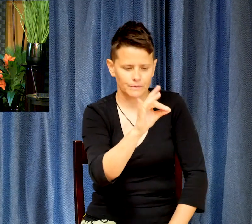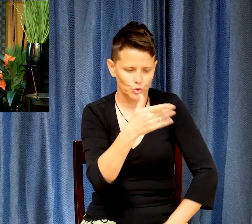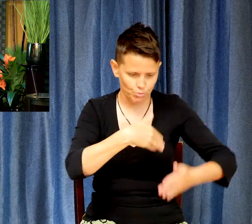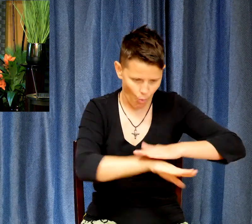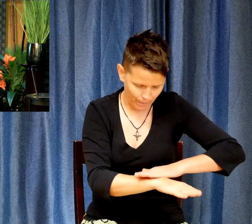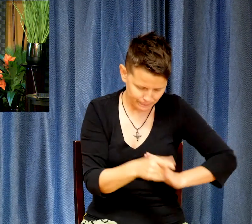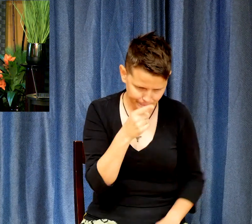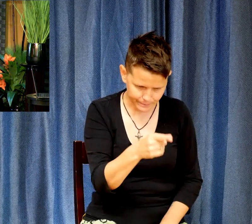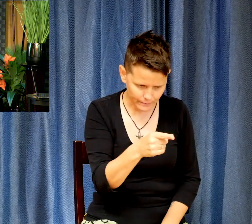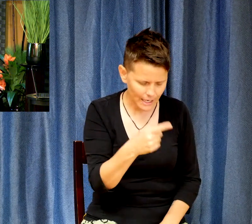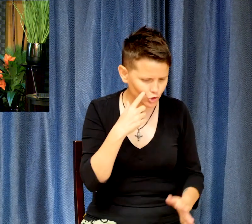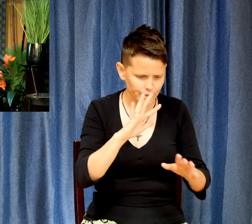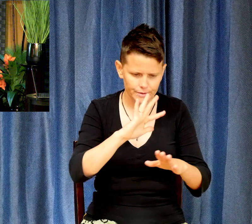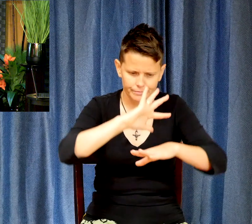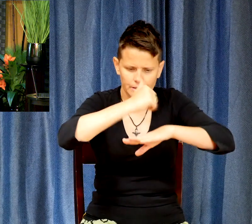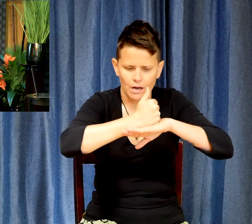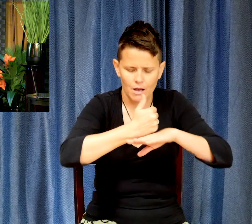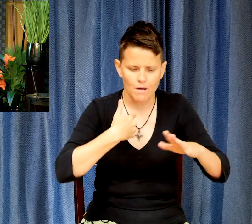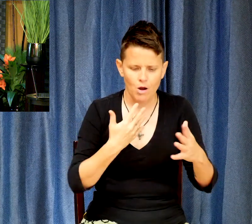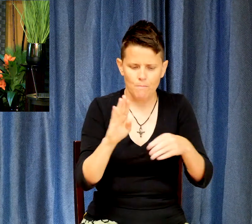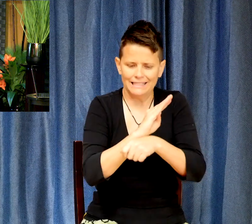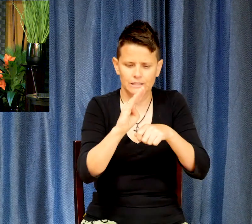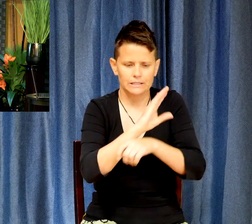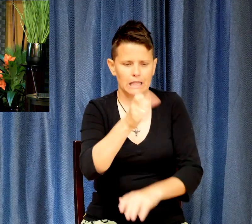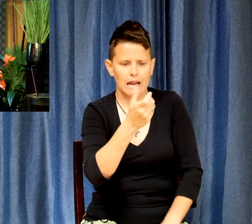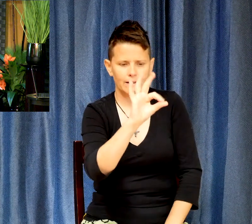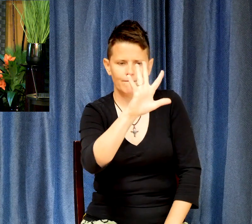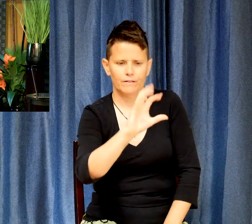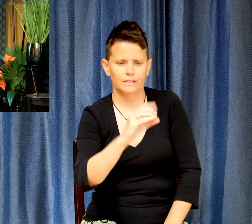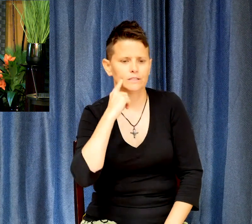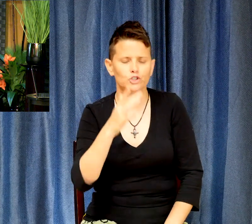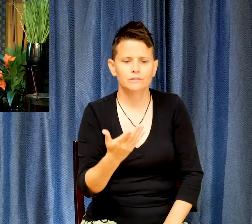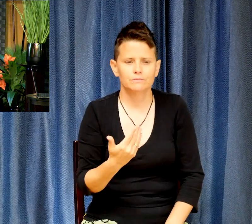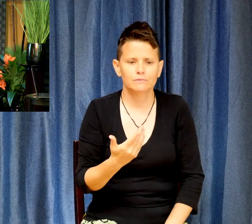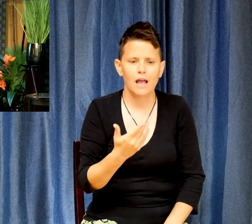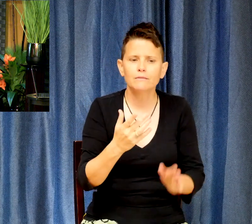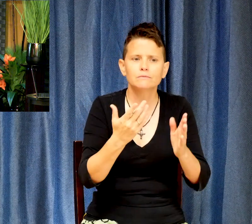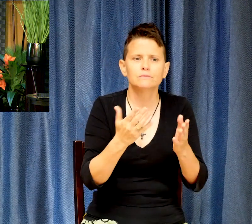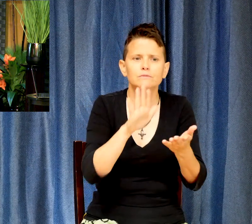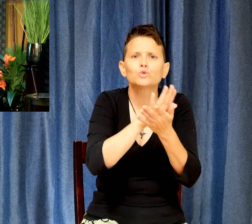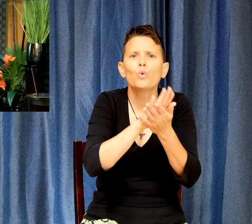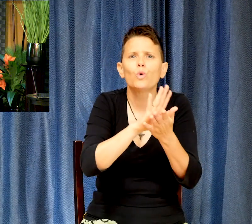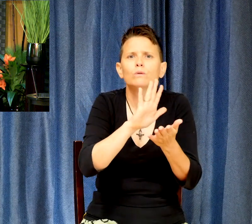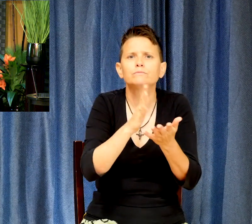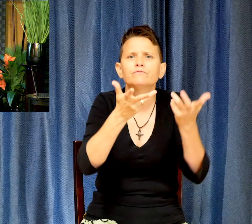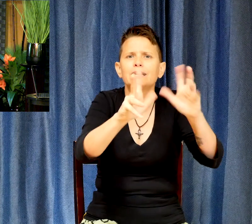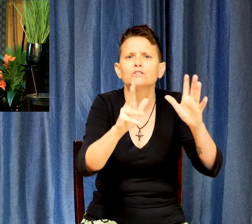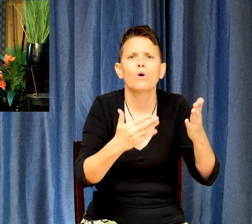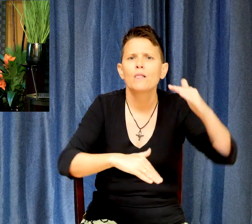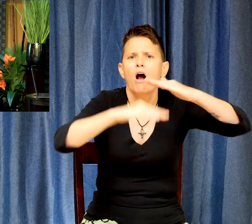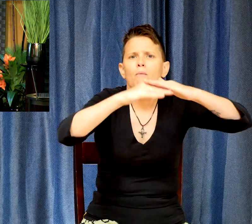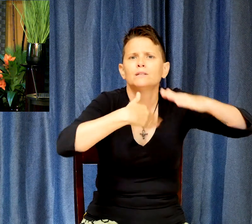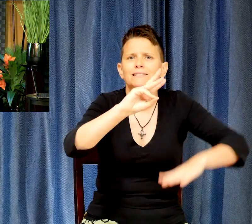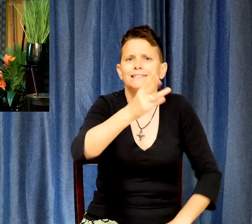business in her 50s. She had a 6th grade education. And she was so graceful, but there was just this like little edge to her of grit.